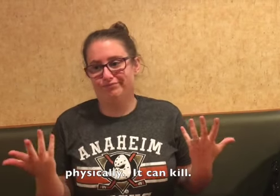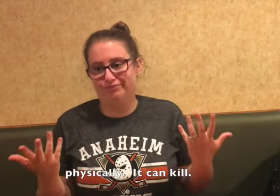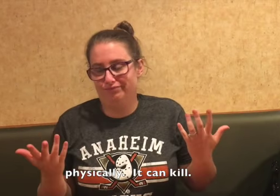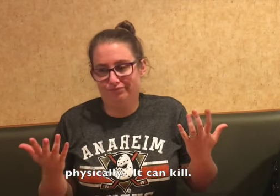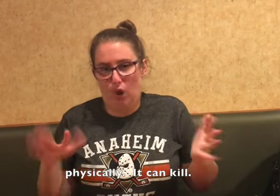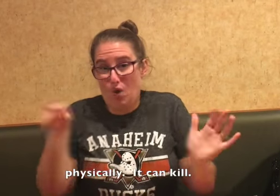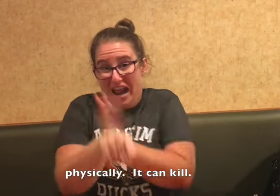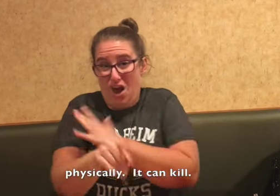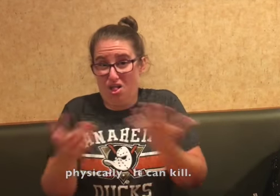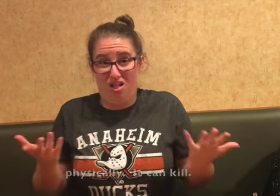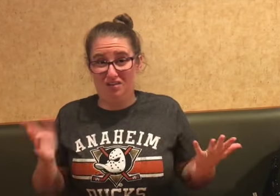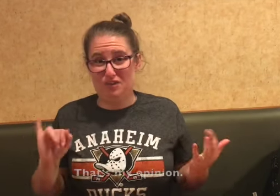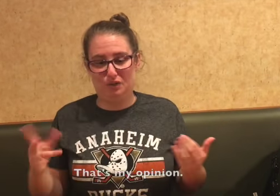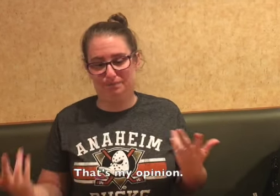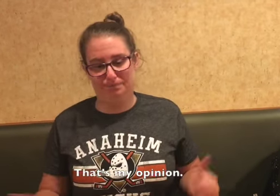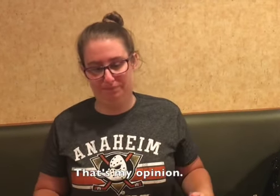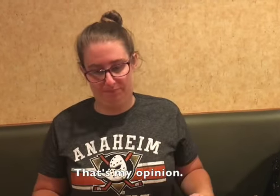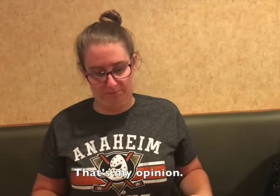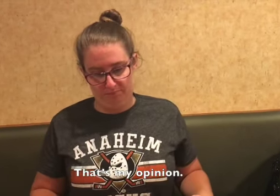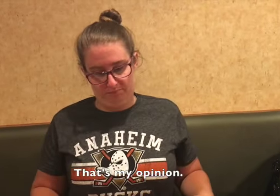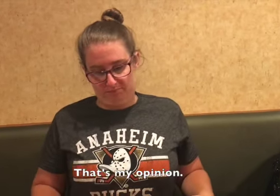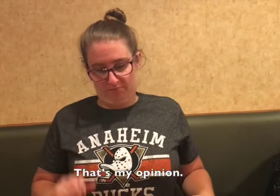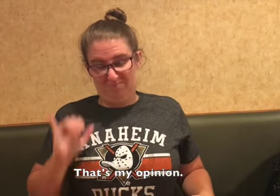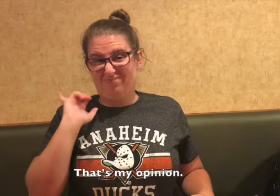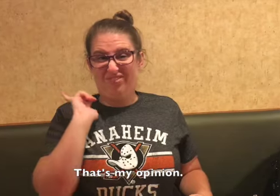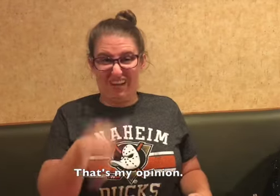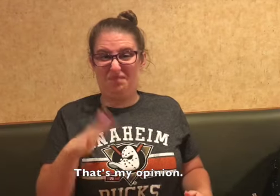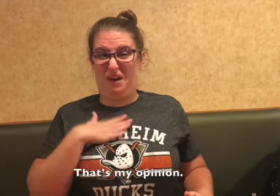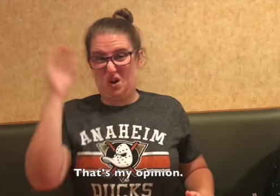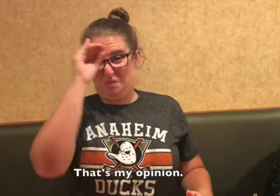can kill. That's my opinion.